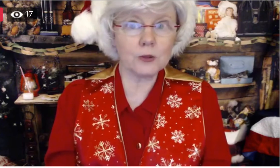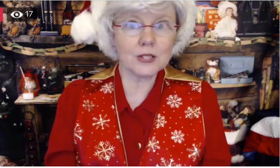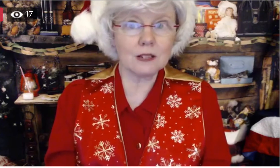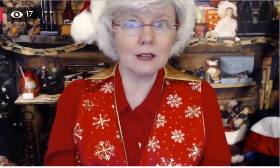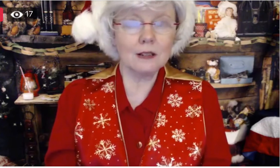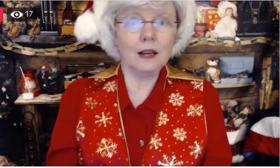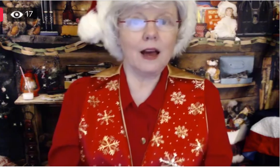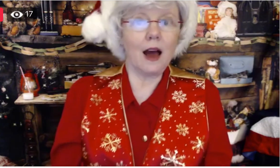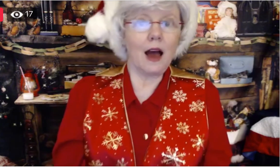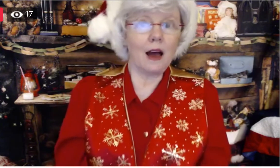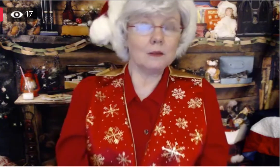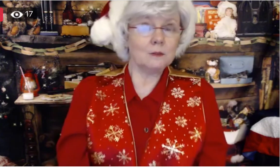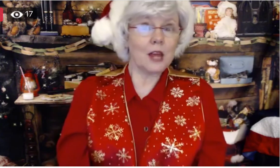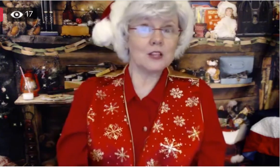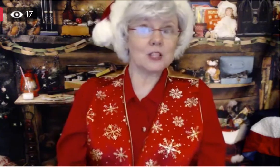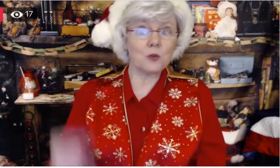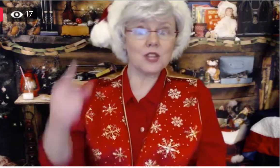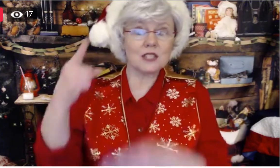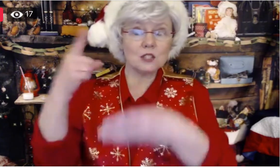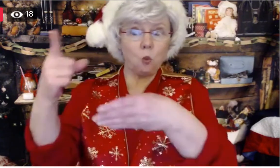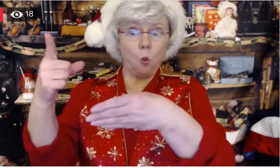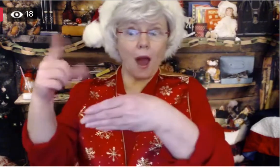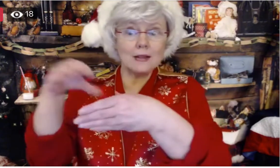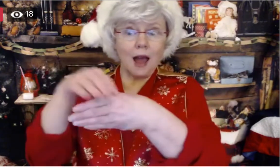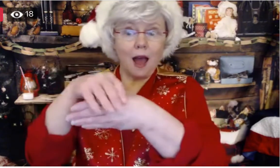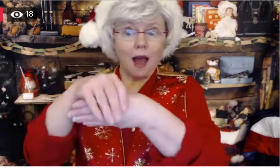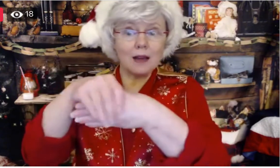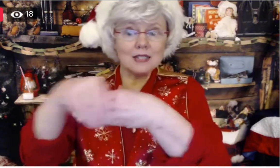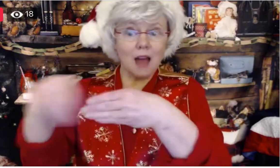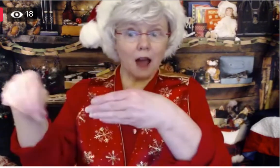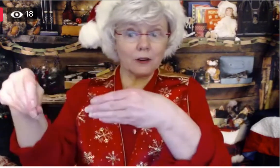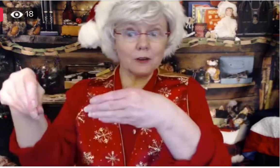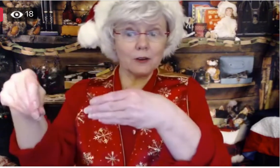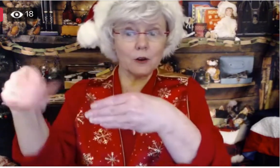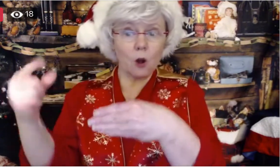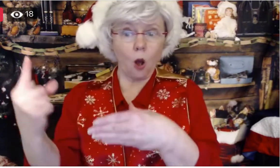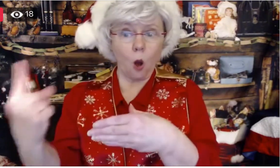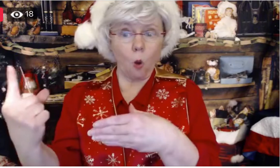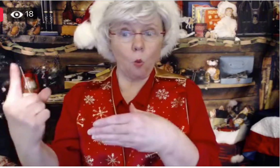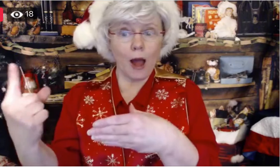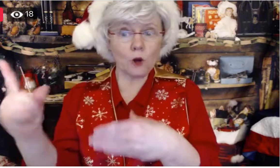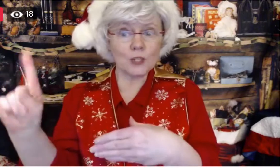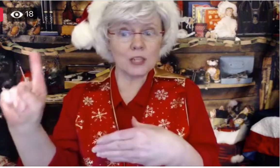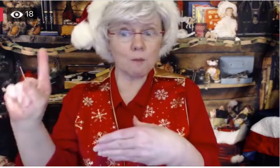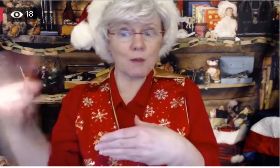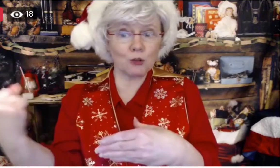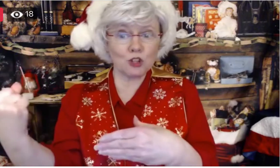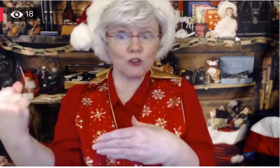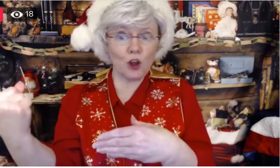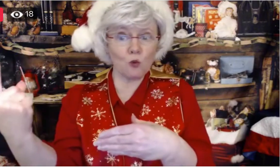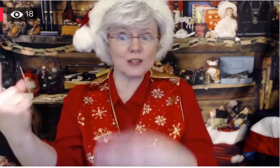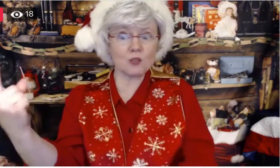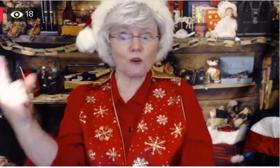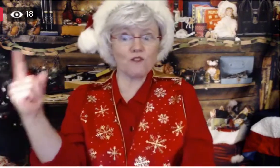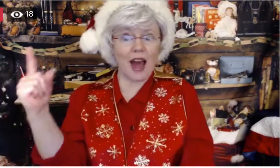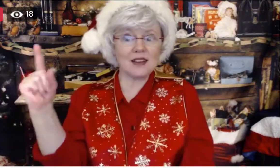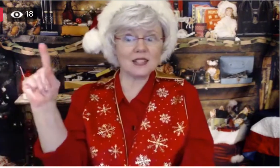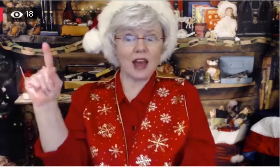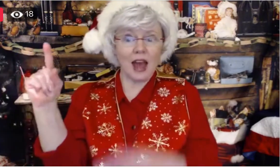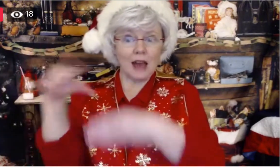dollars. So this is $1. One, or some people turn their wrists real fast and